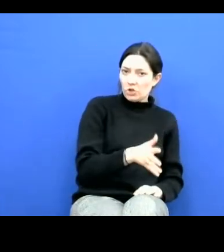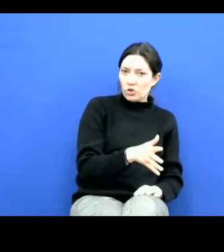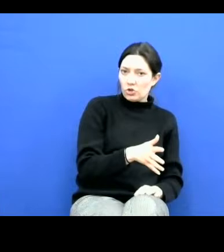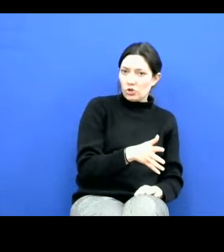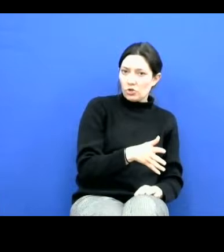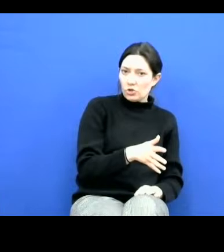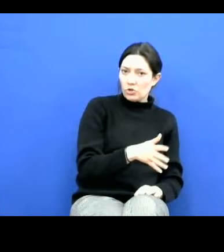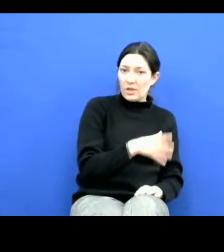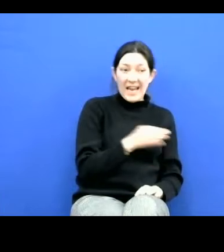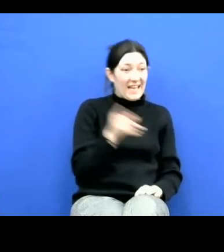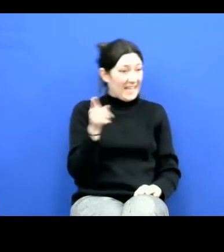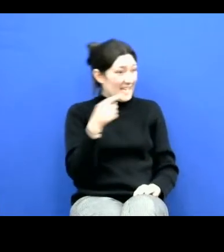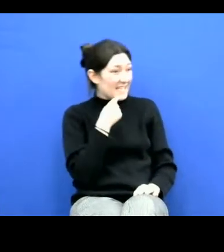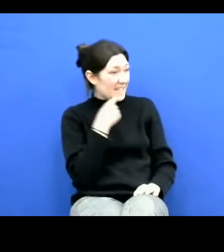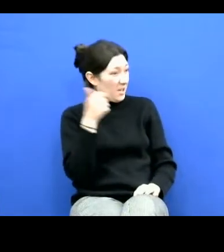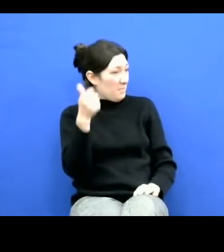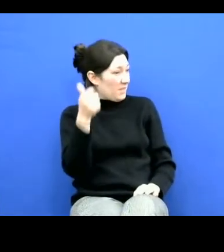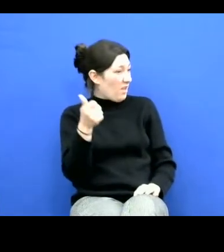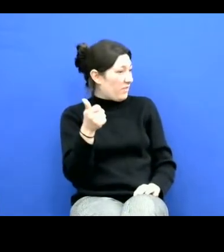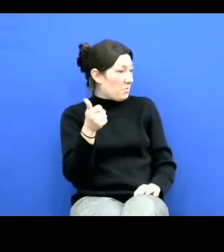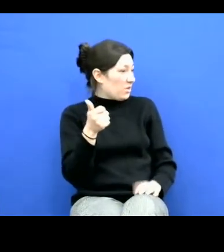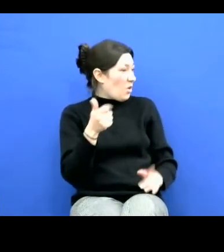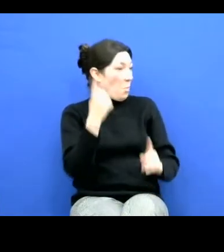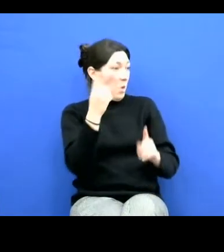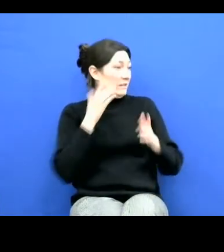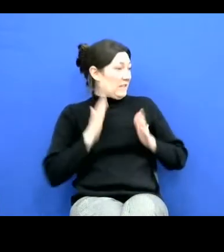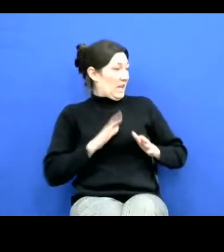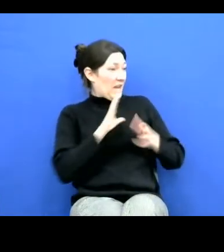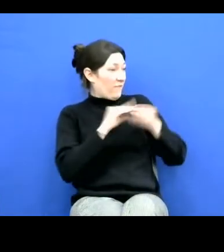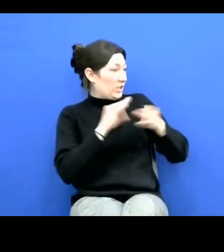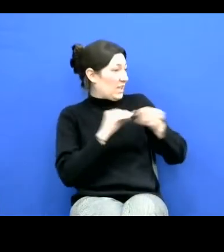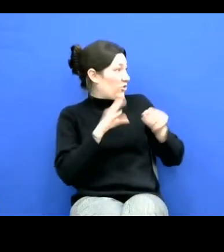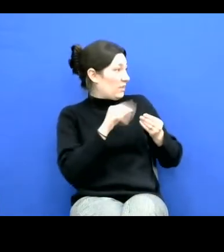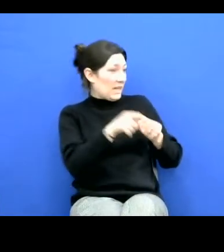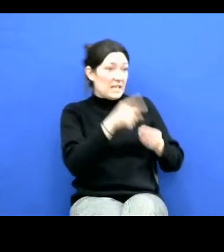one-sided conversation. And he didn't really say anything.